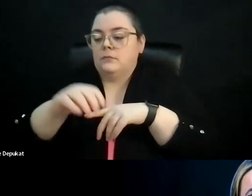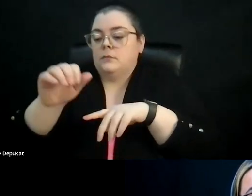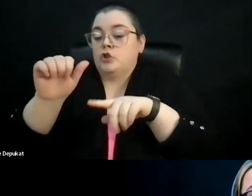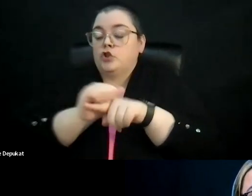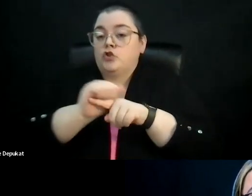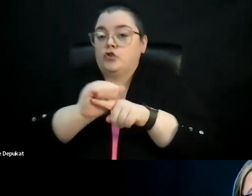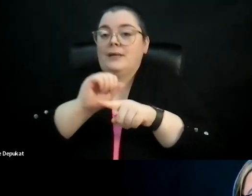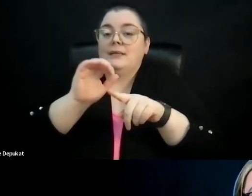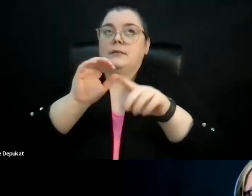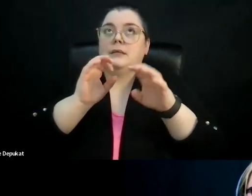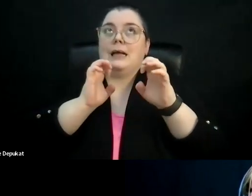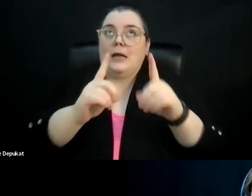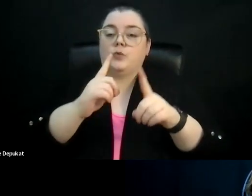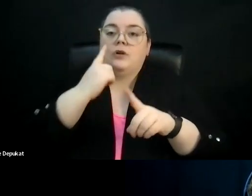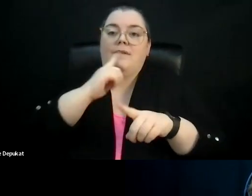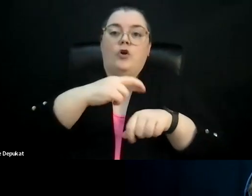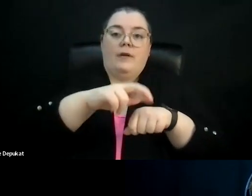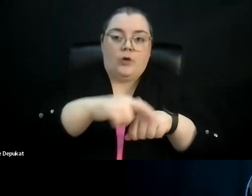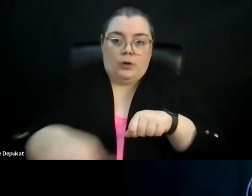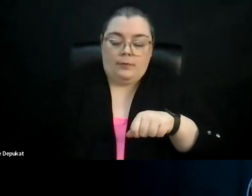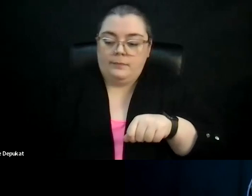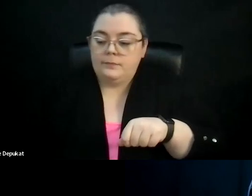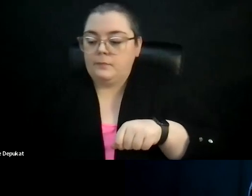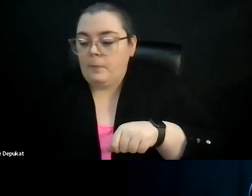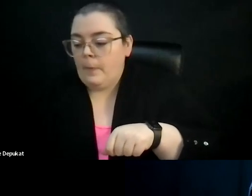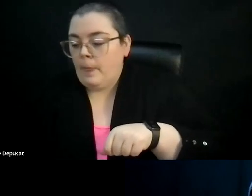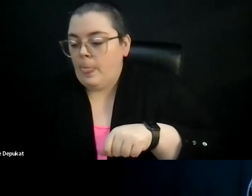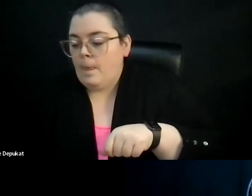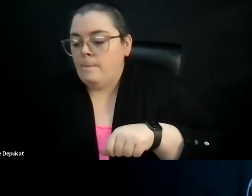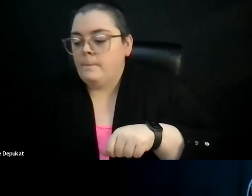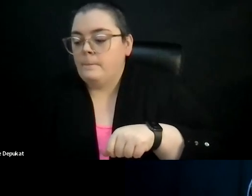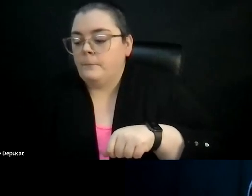So I see advocacy there. I see training, education for the referral service,